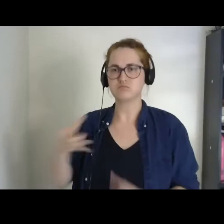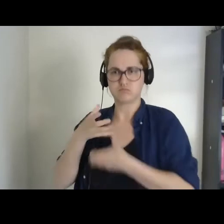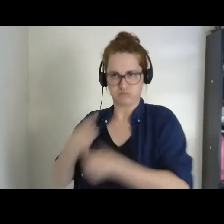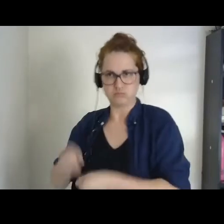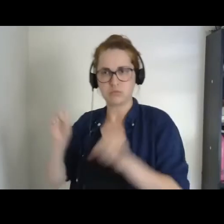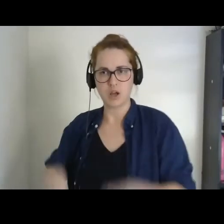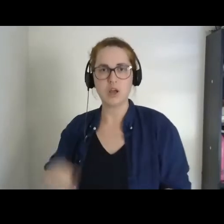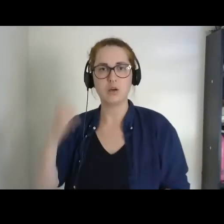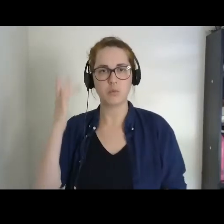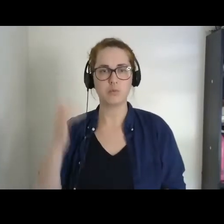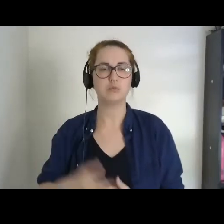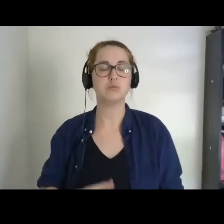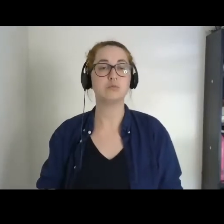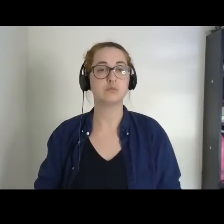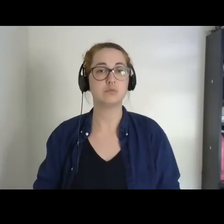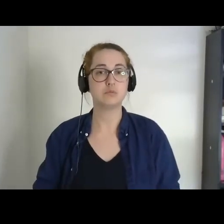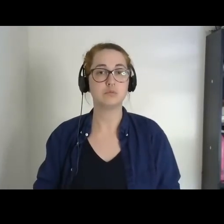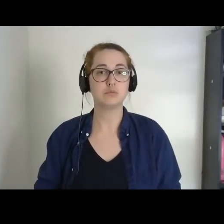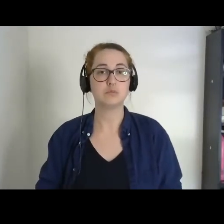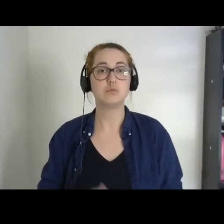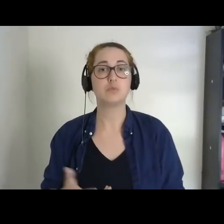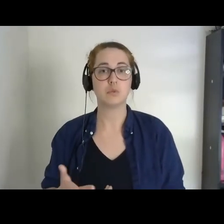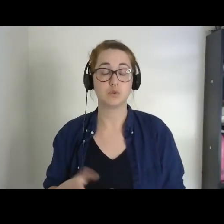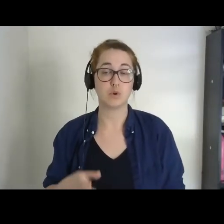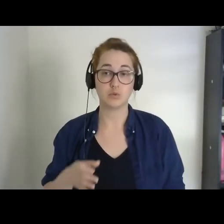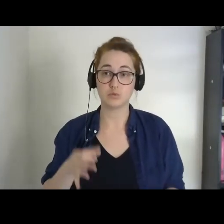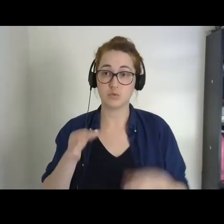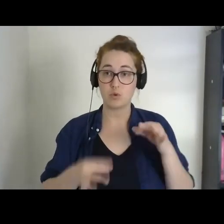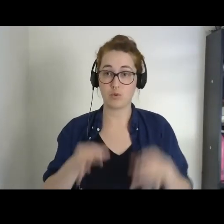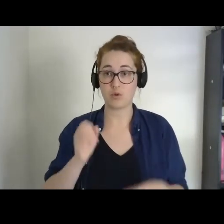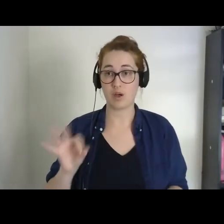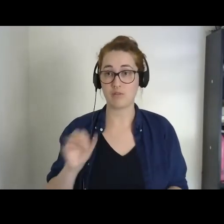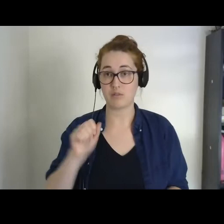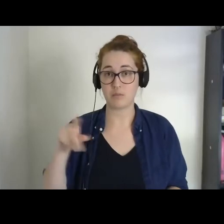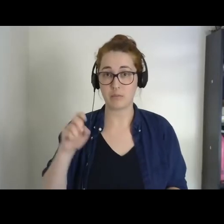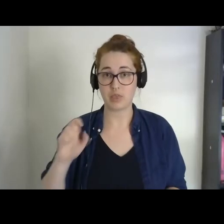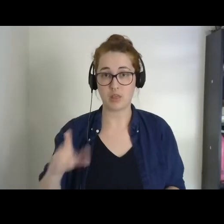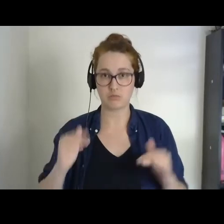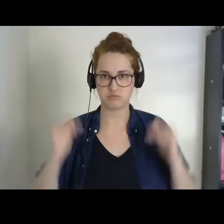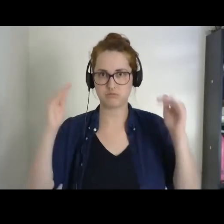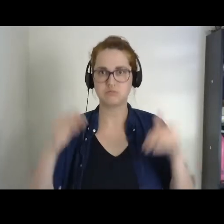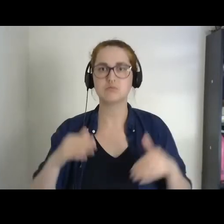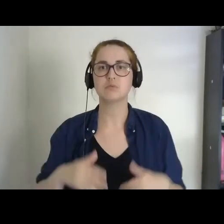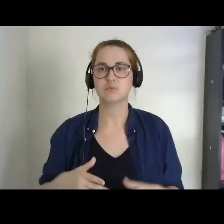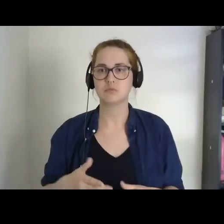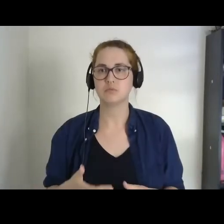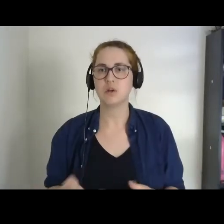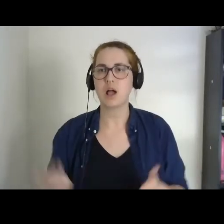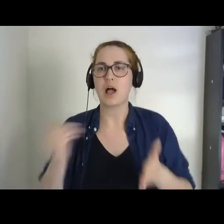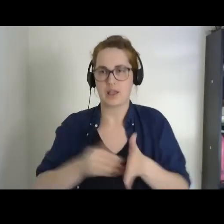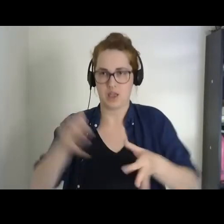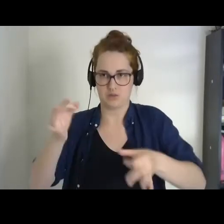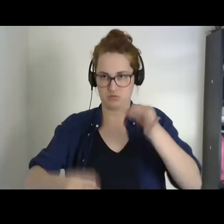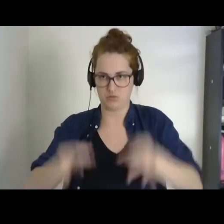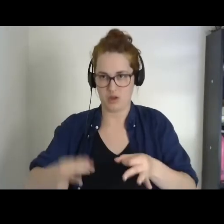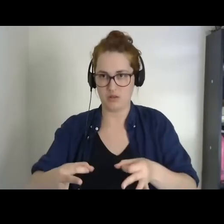Court of Appeal for Ontario overturns the conviction and orders a new trial and finds